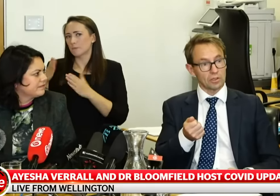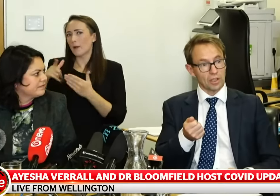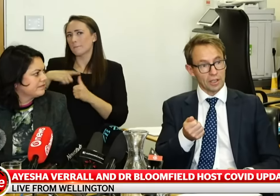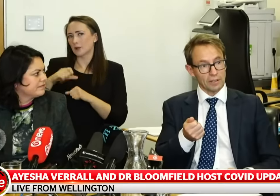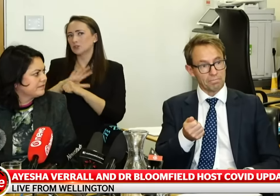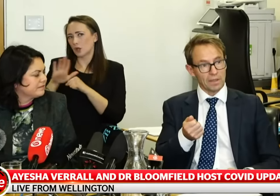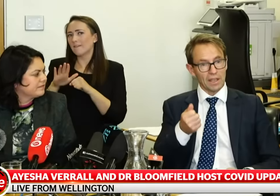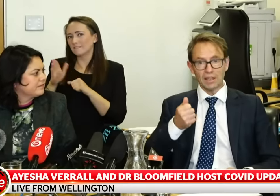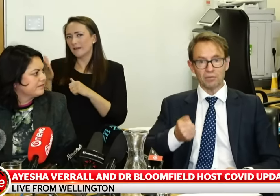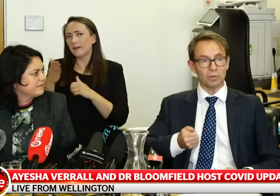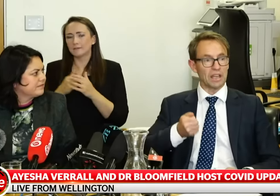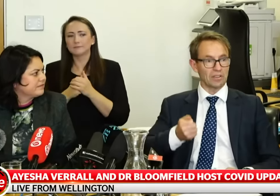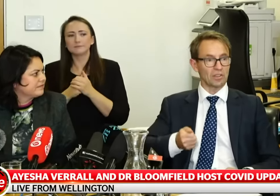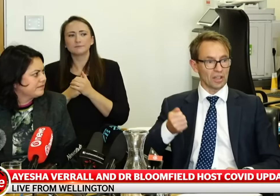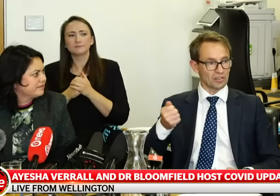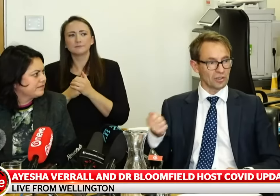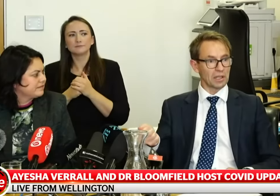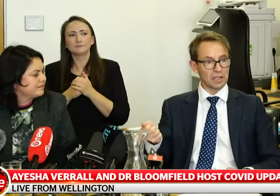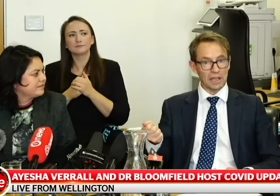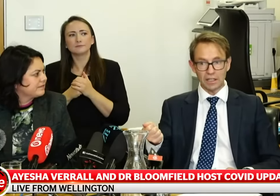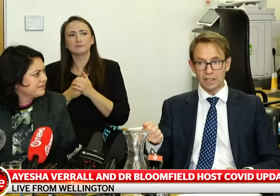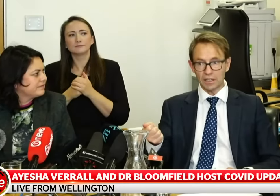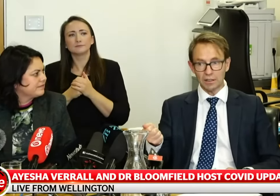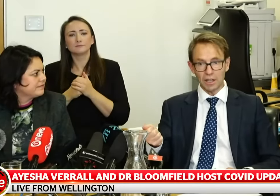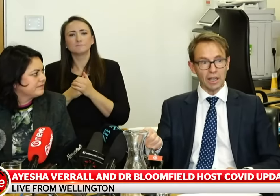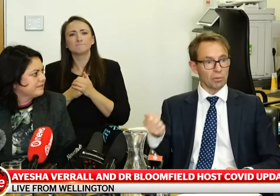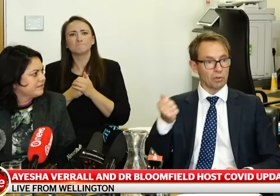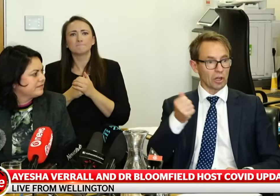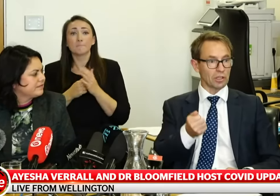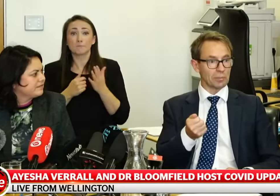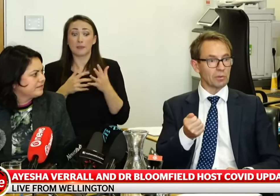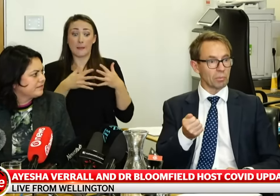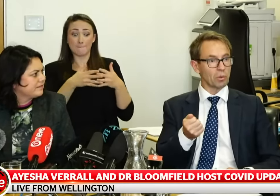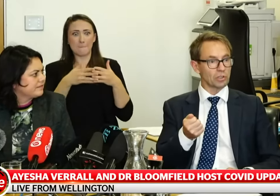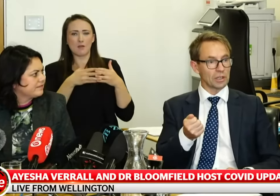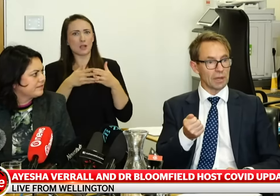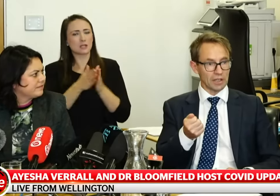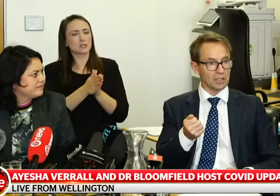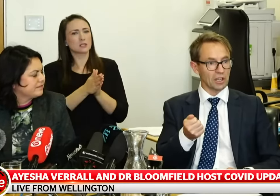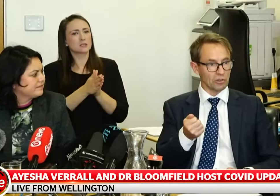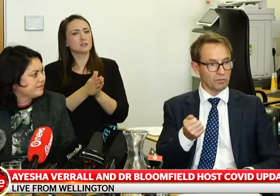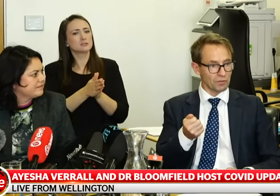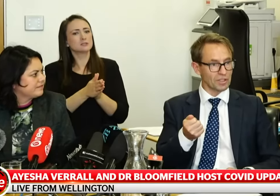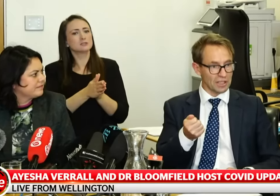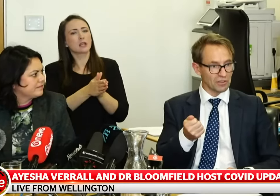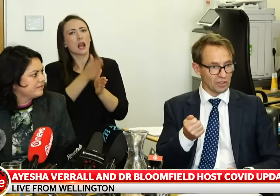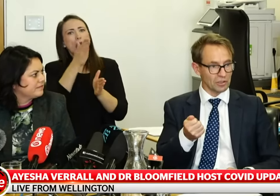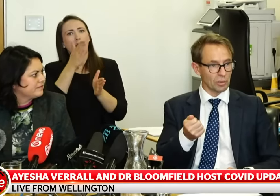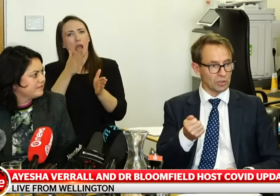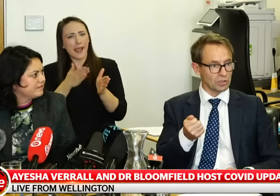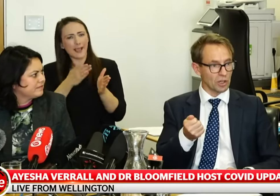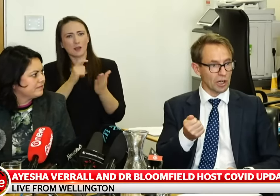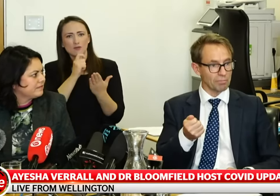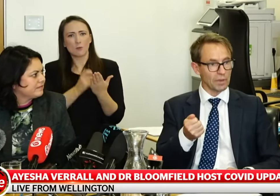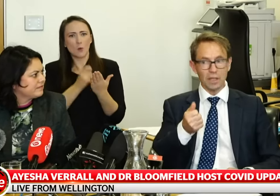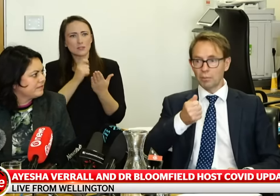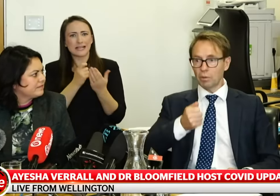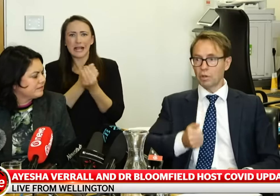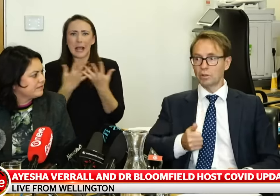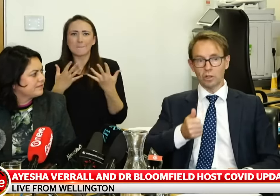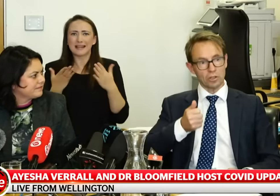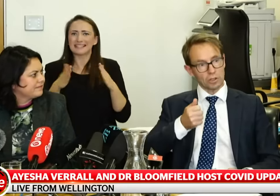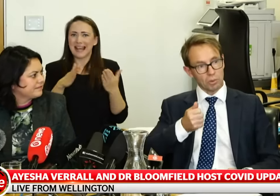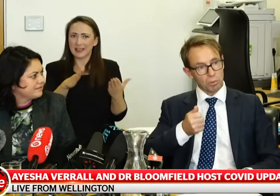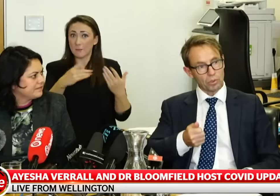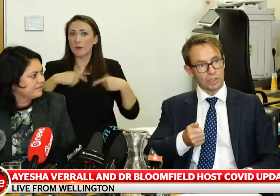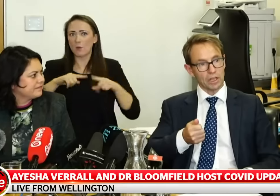in the USA. And if we had a similar lag here, we would only be reporting about 850 deaths at this point in time. But